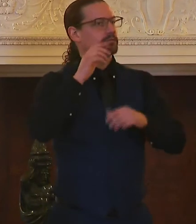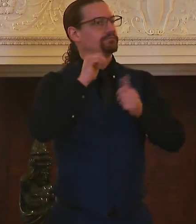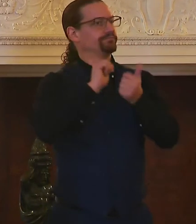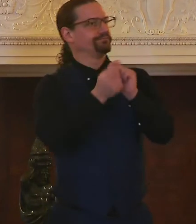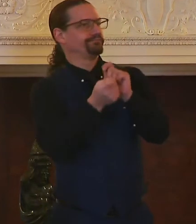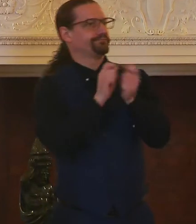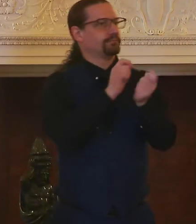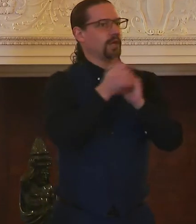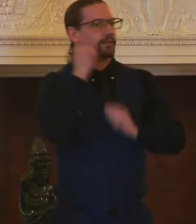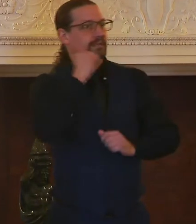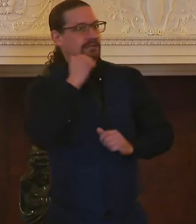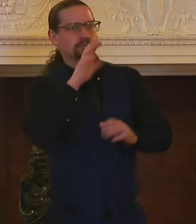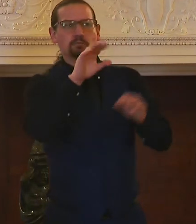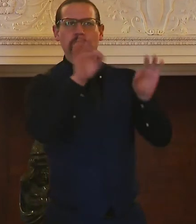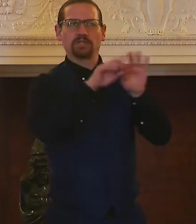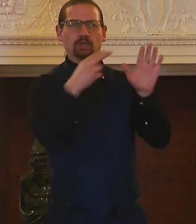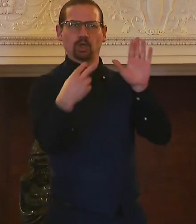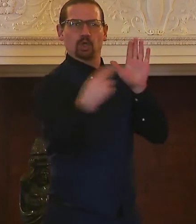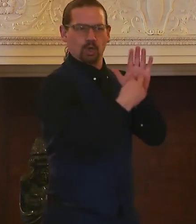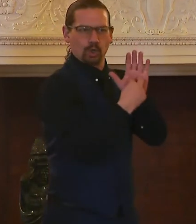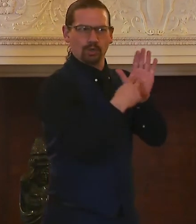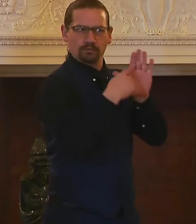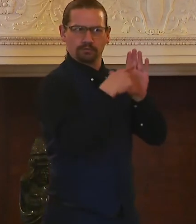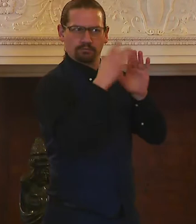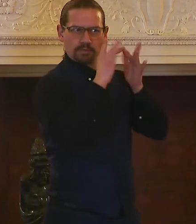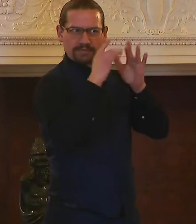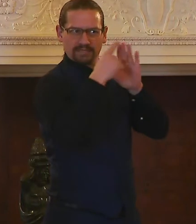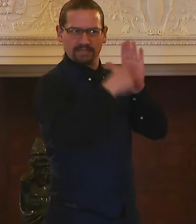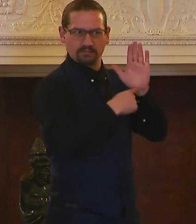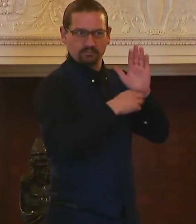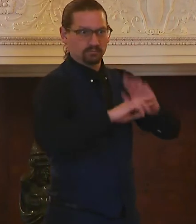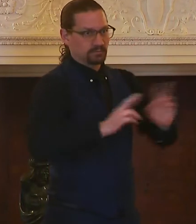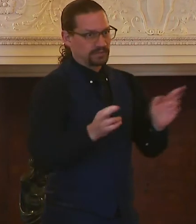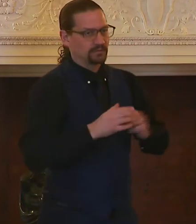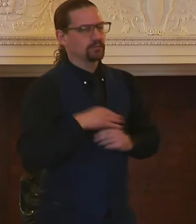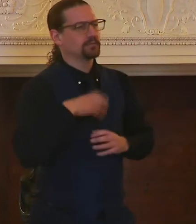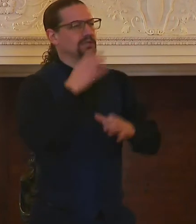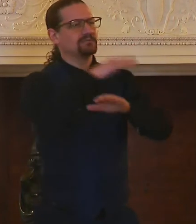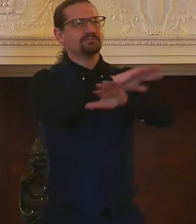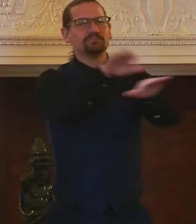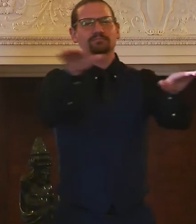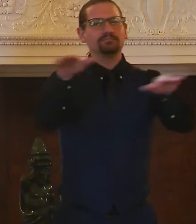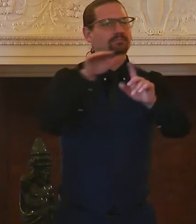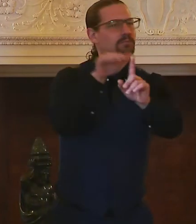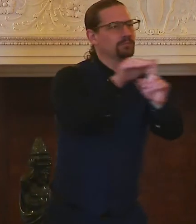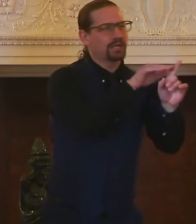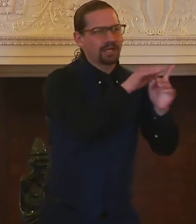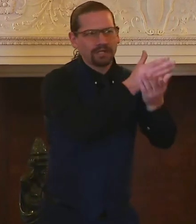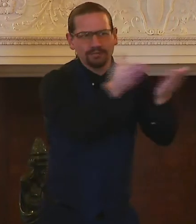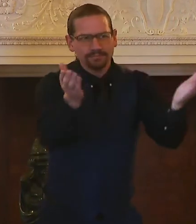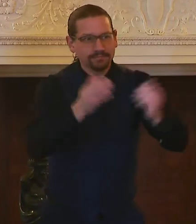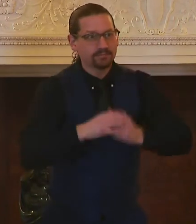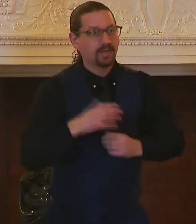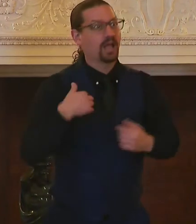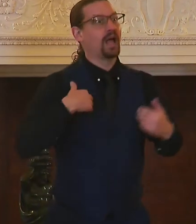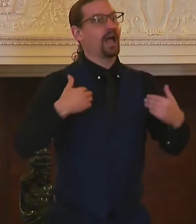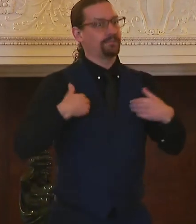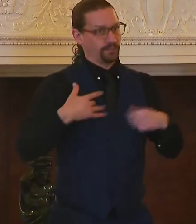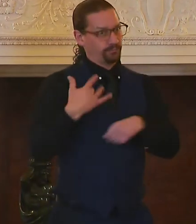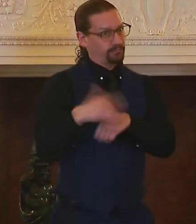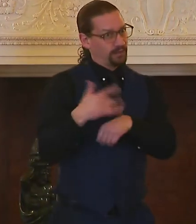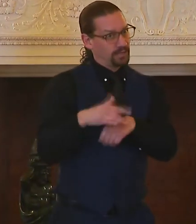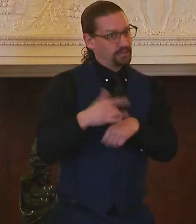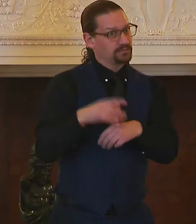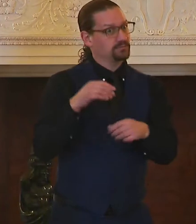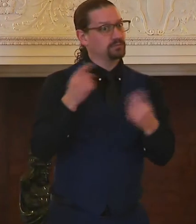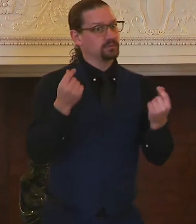Finally, I just want a reminder to everyone that we have available the app, the